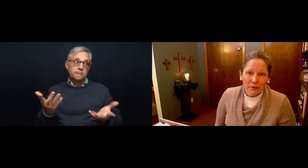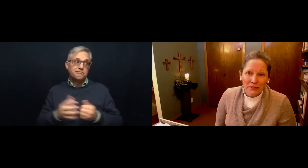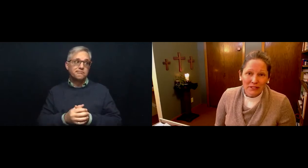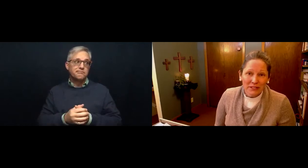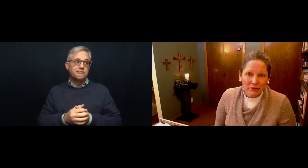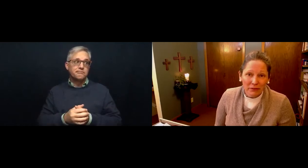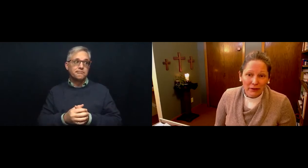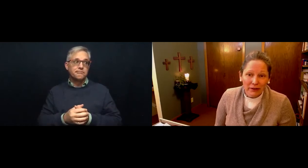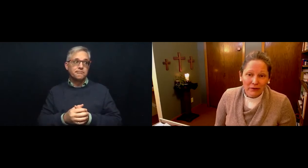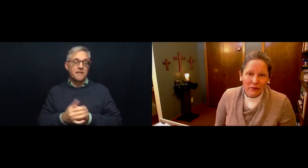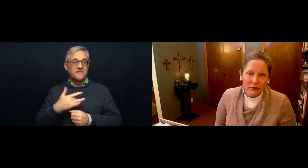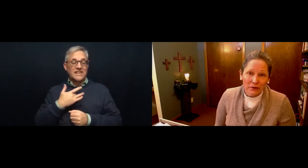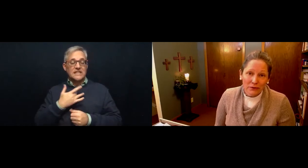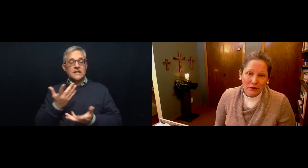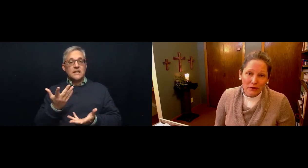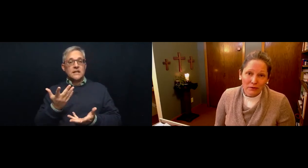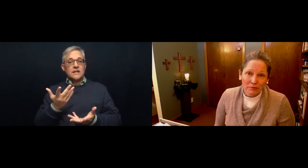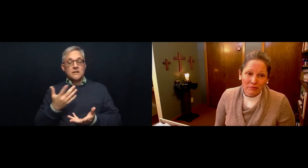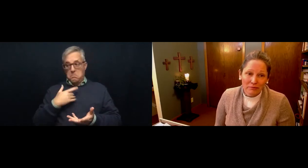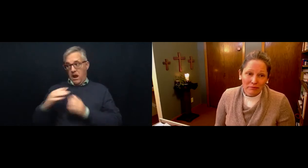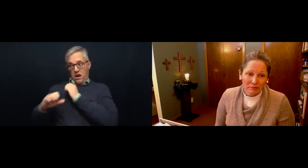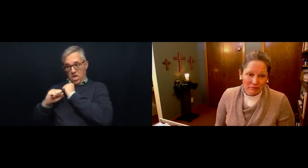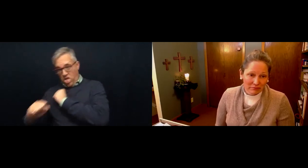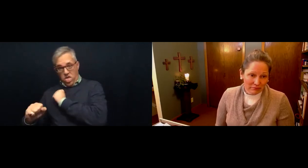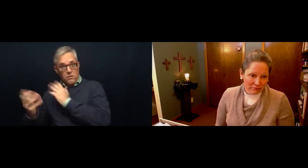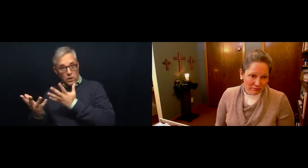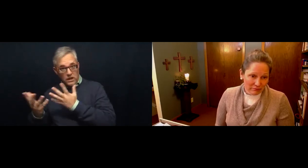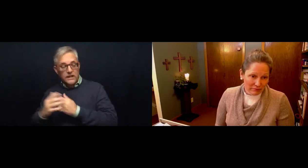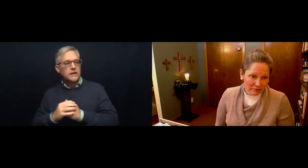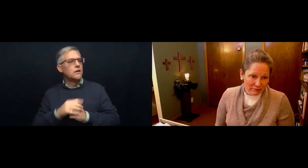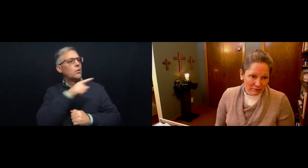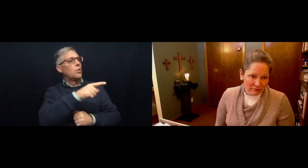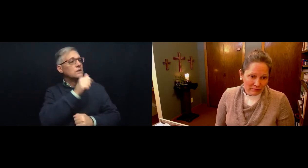another person's suffering or their struggle.